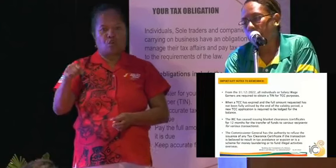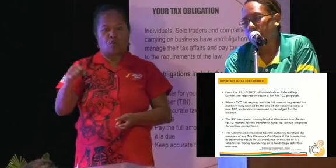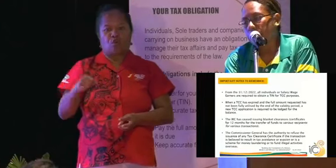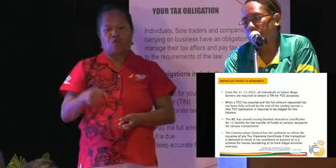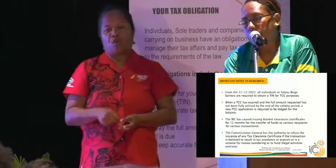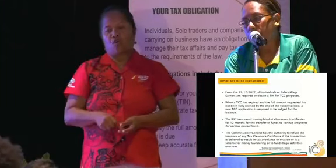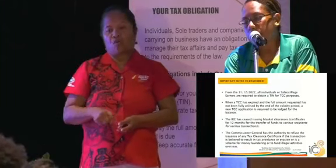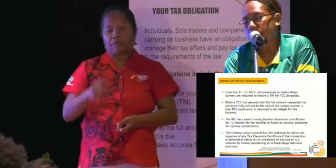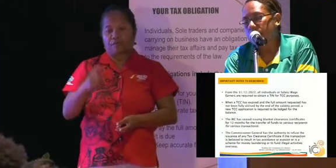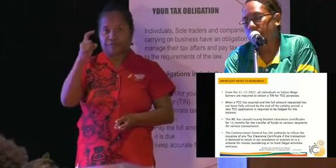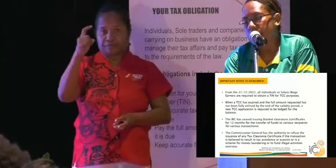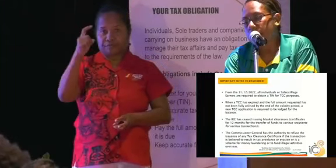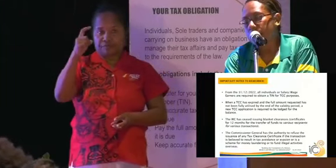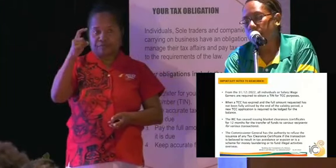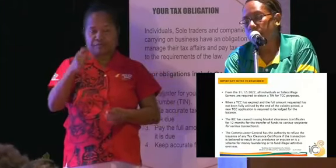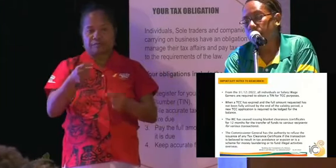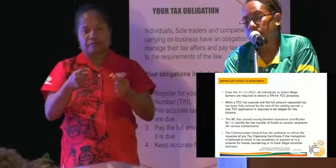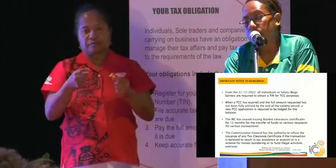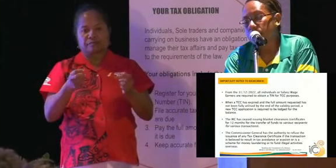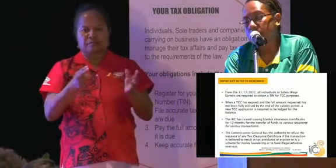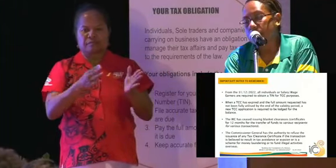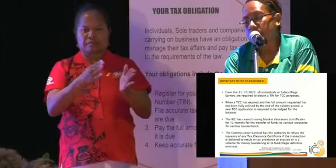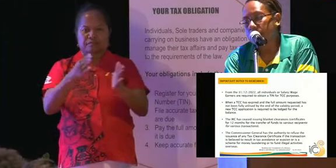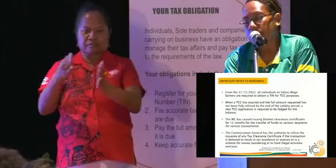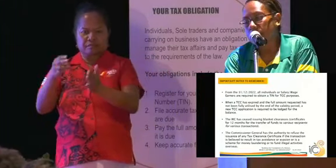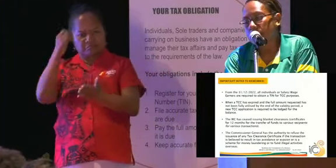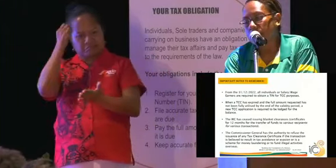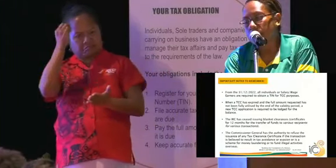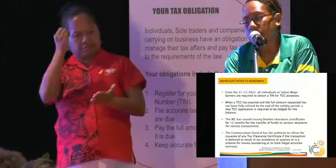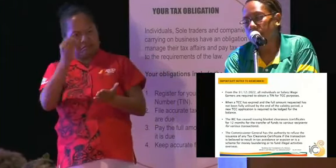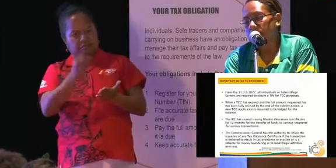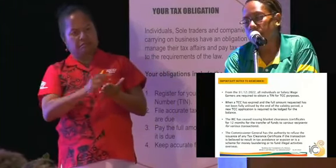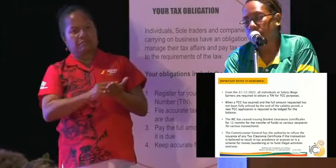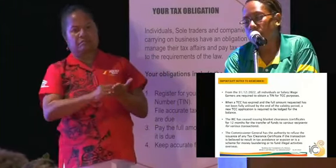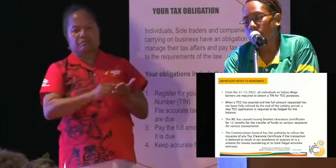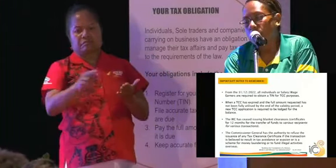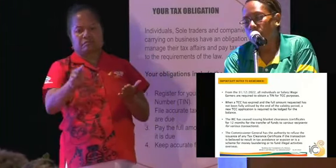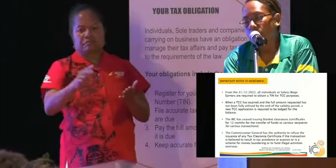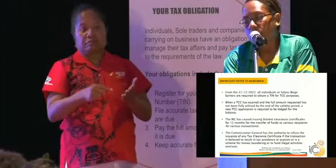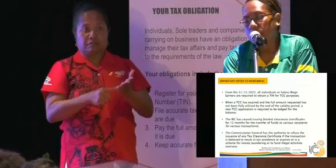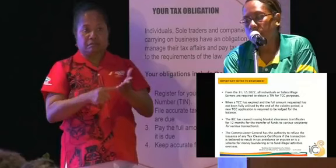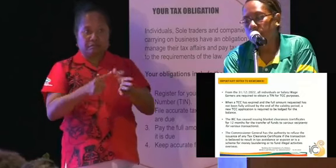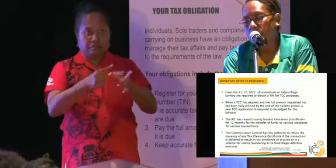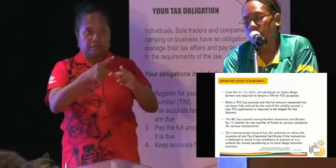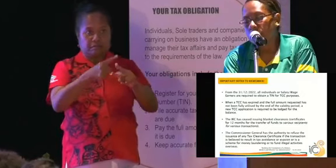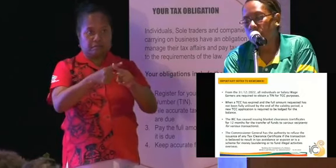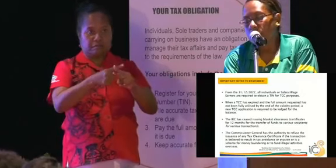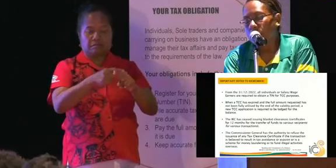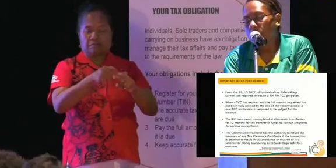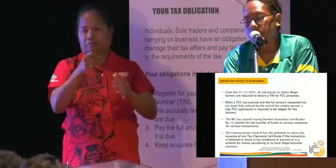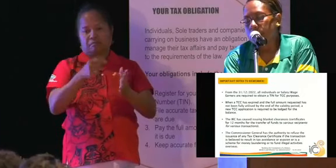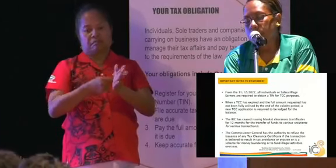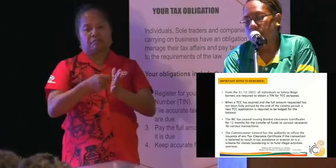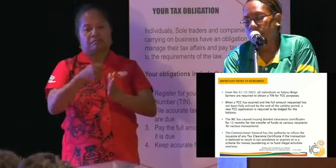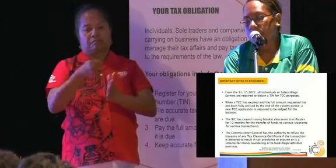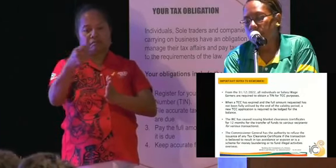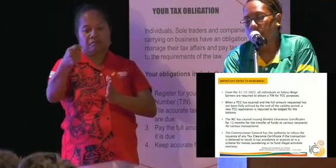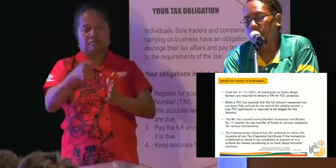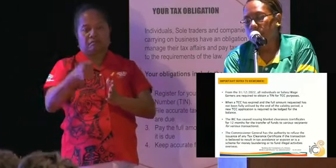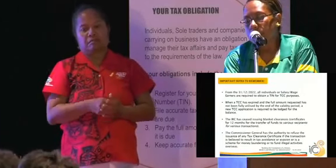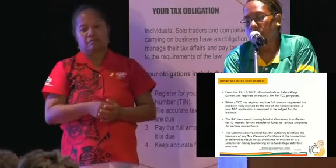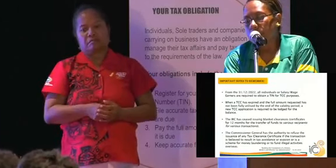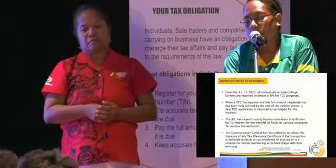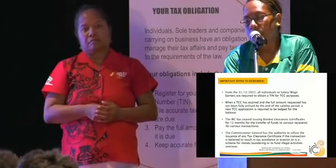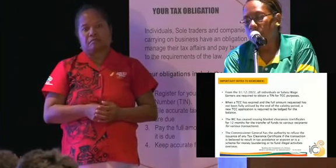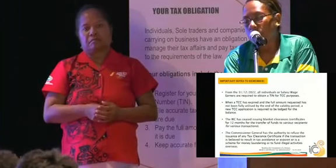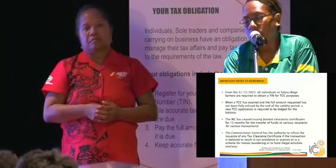certificate if the transaction is believed to result in tax avoidance or evasion, or is a scheme for